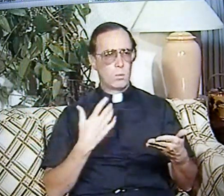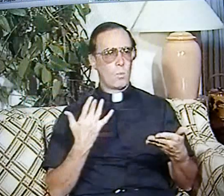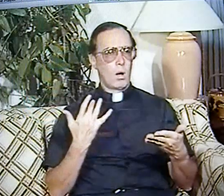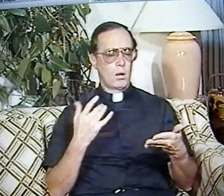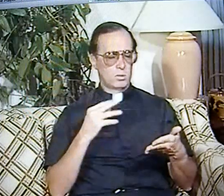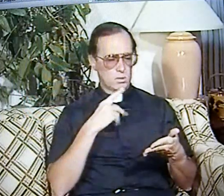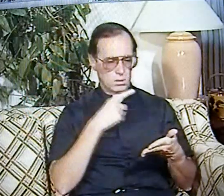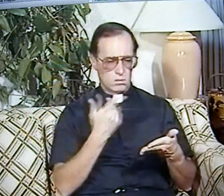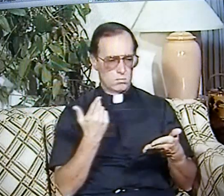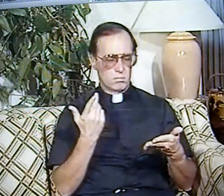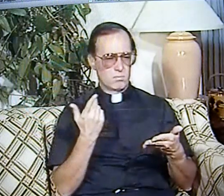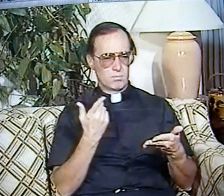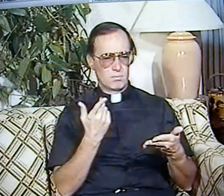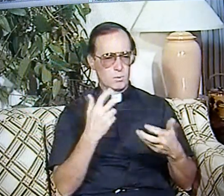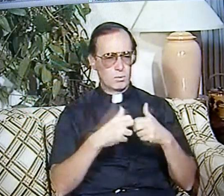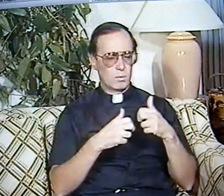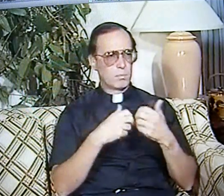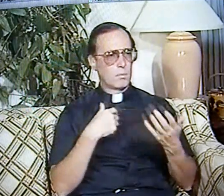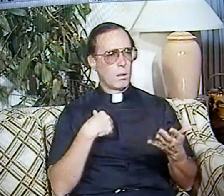First test, however, I did flunk.